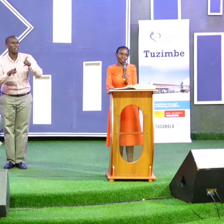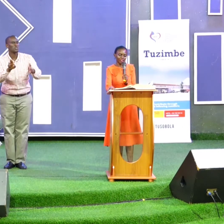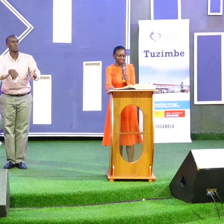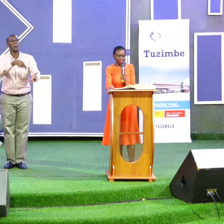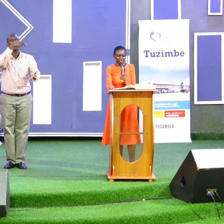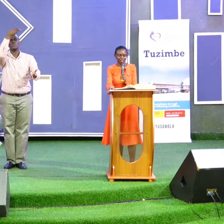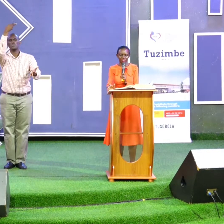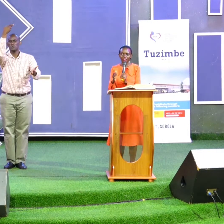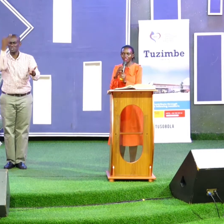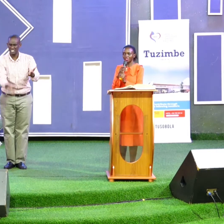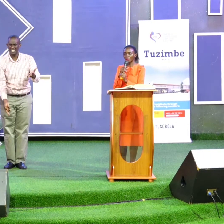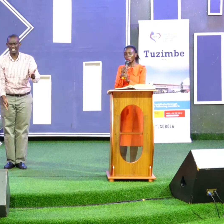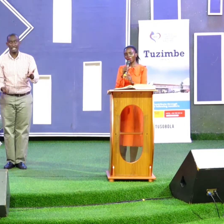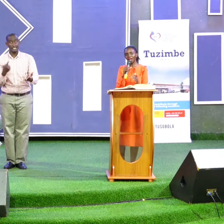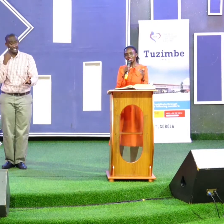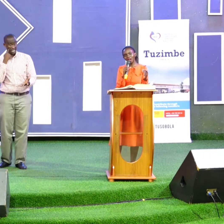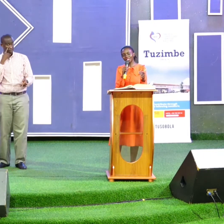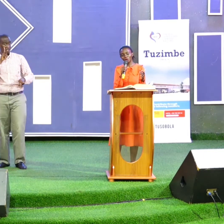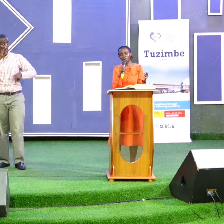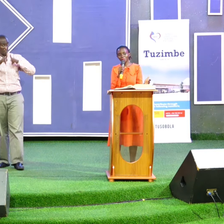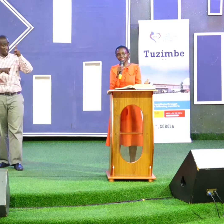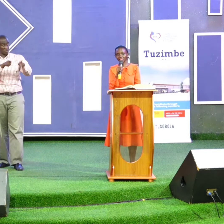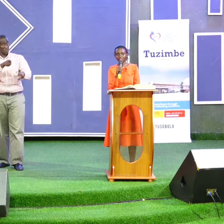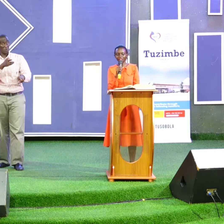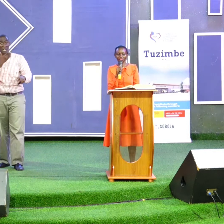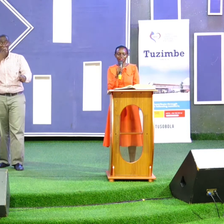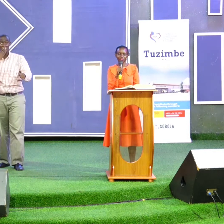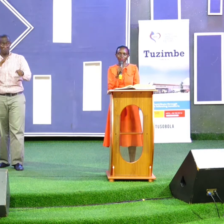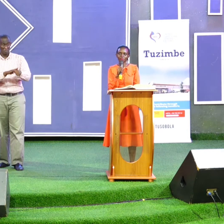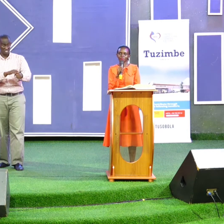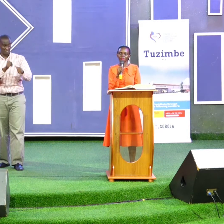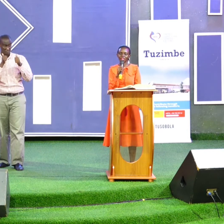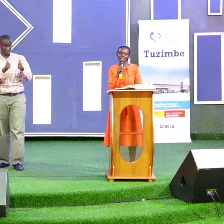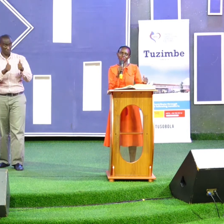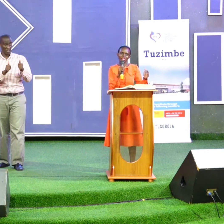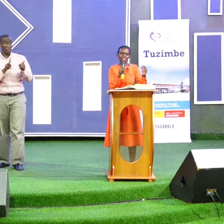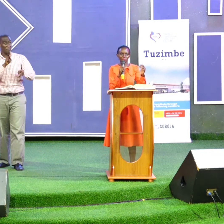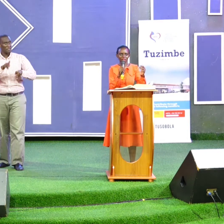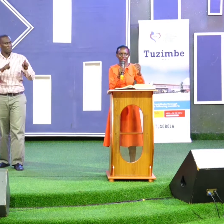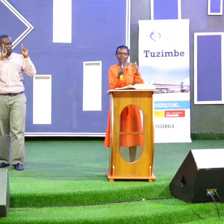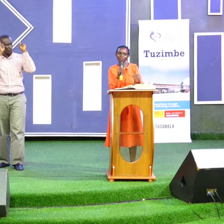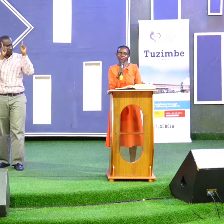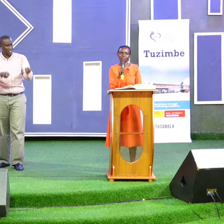There are people I knew and they were promising. They had reached